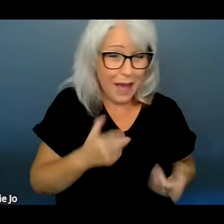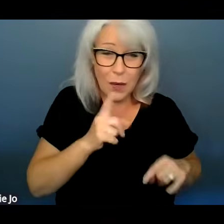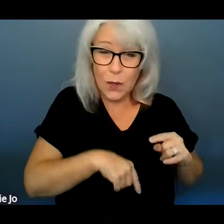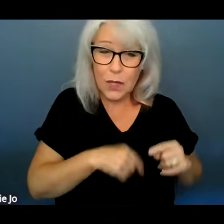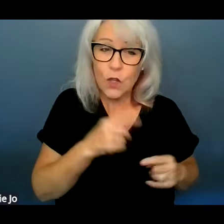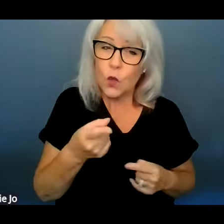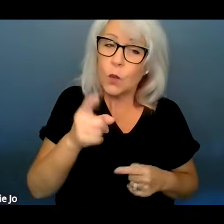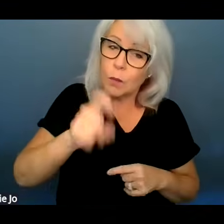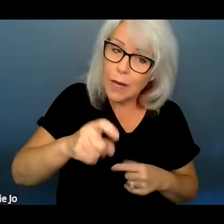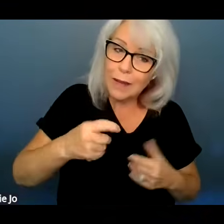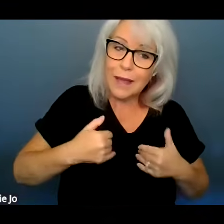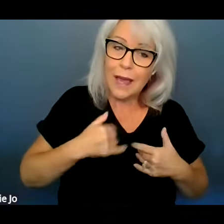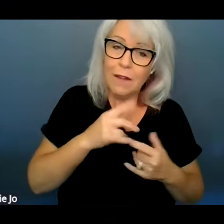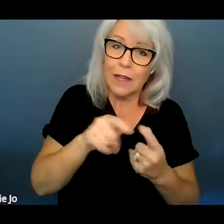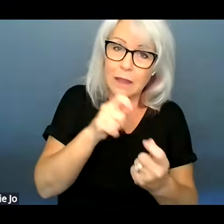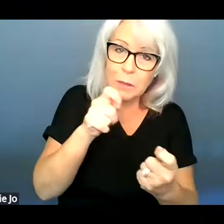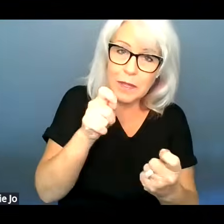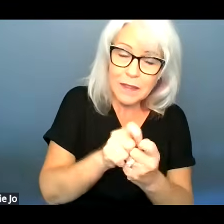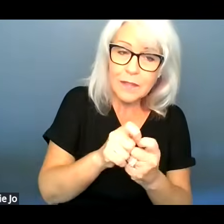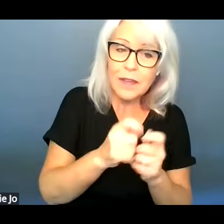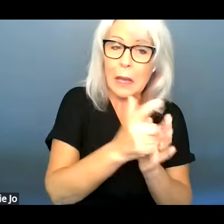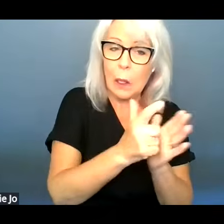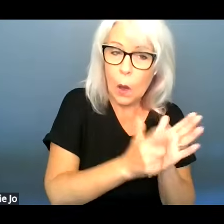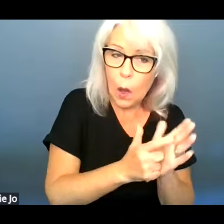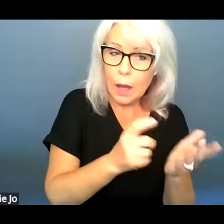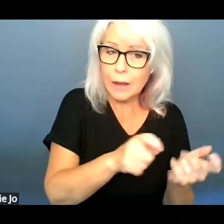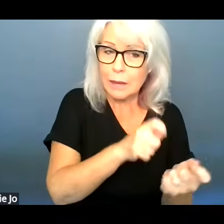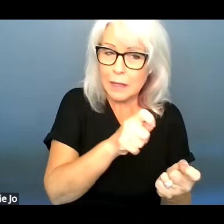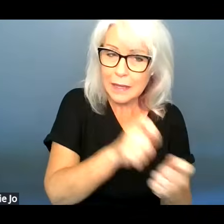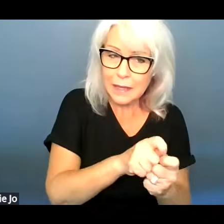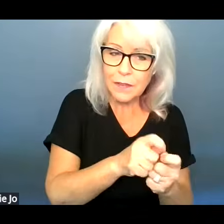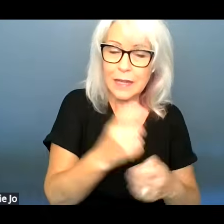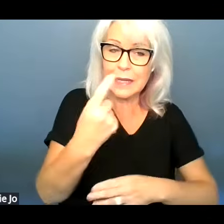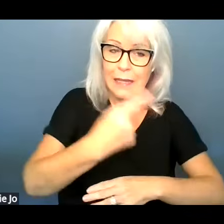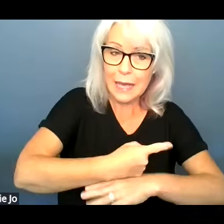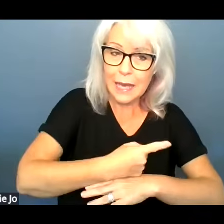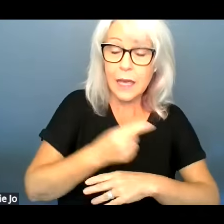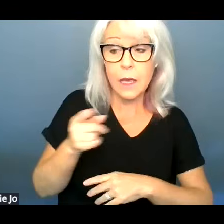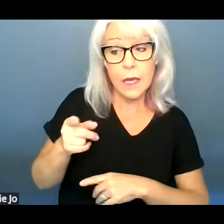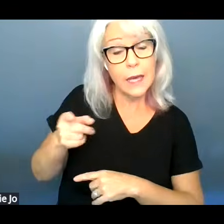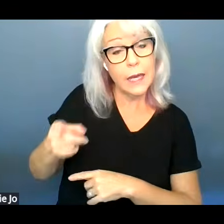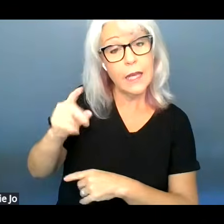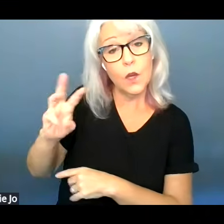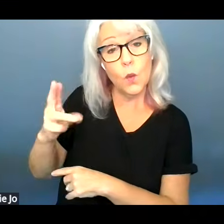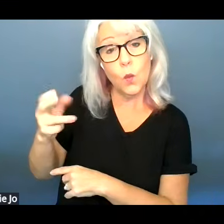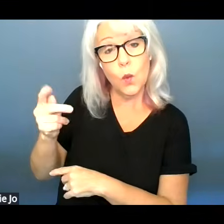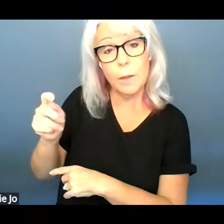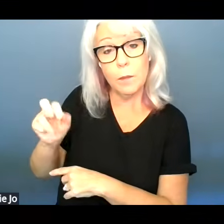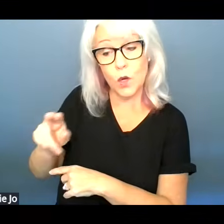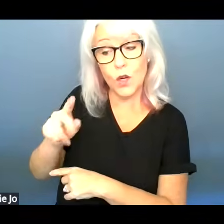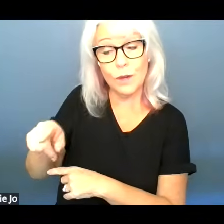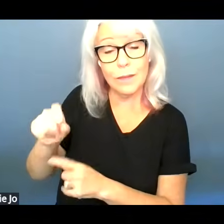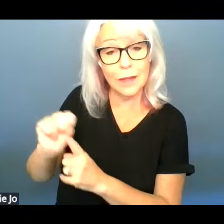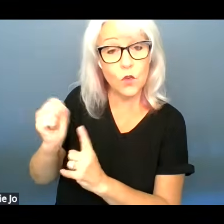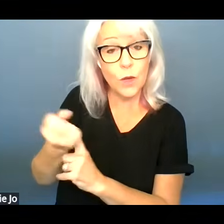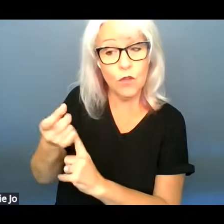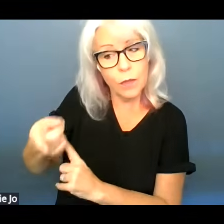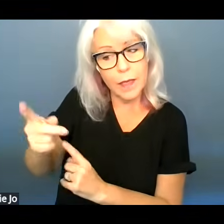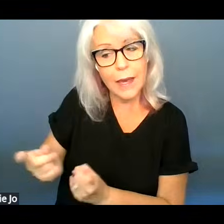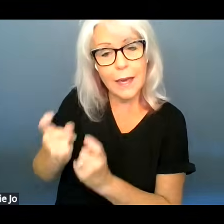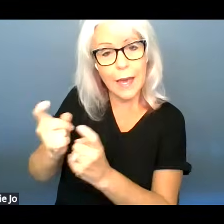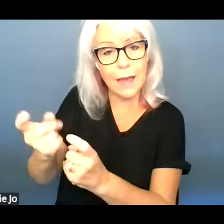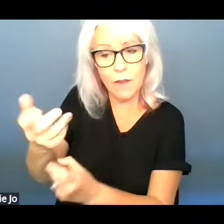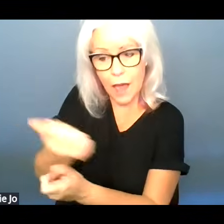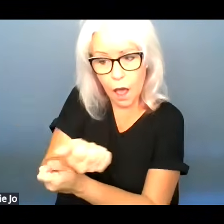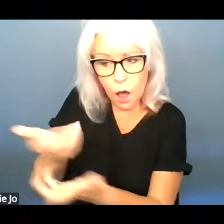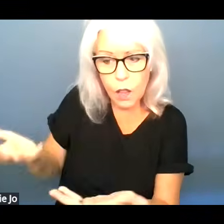particular executive order. And in the Whitmer cases, they gave the actual number. Here, in this particular case, you don't have to